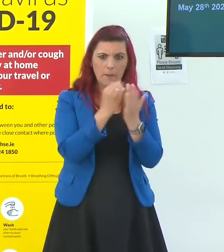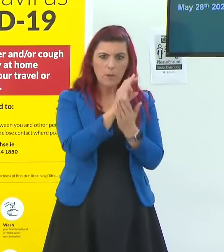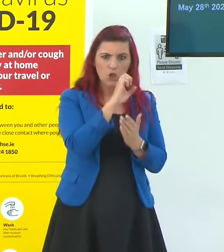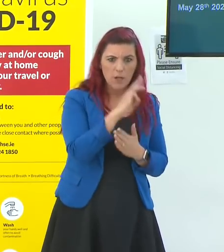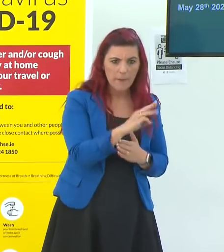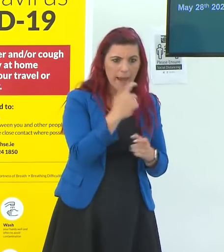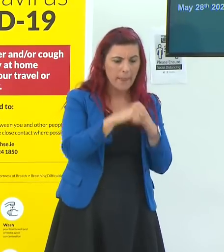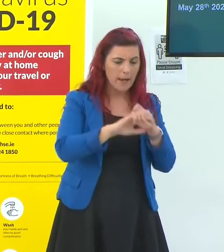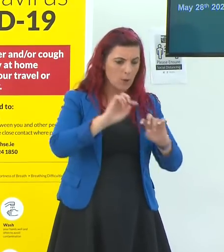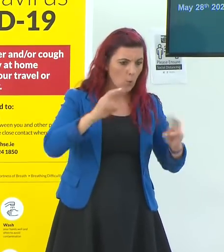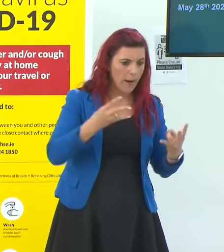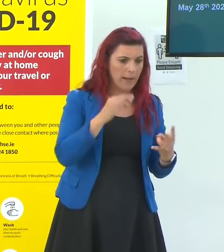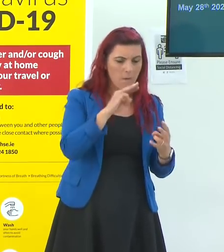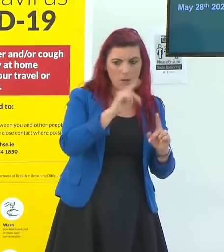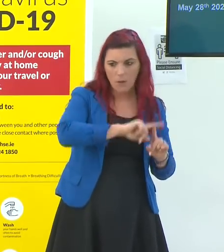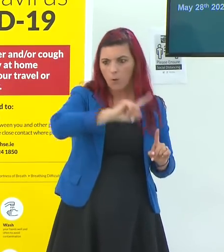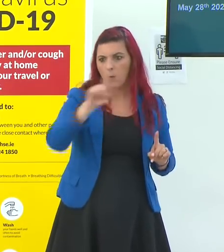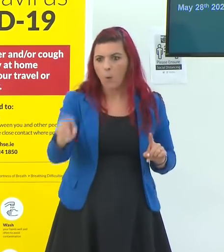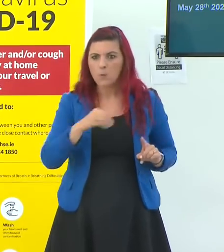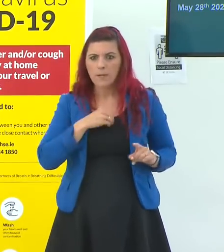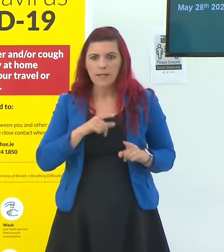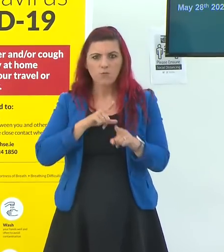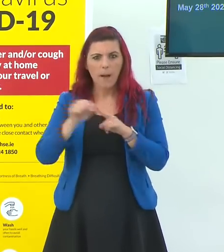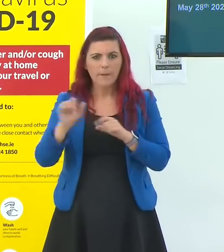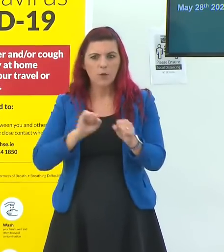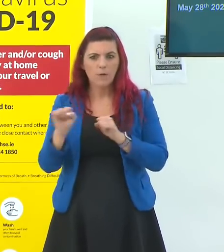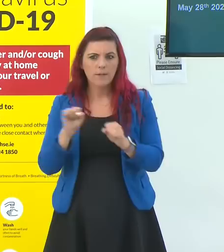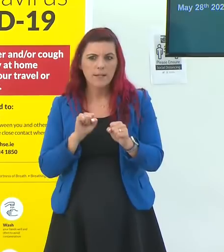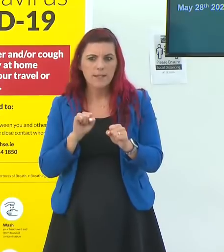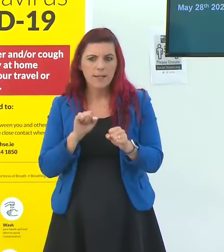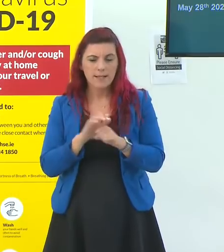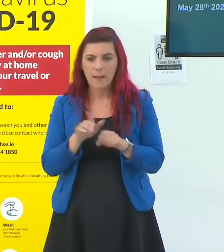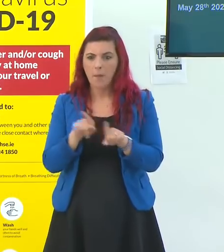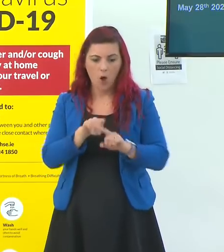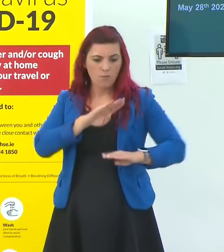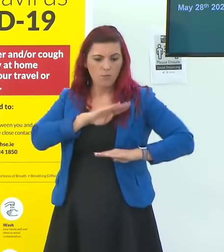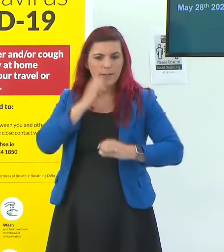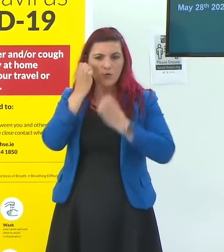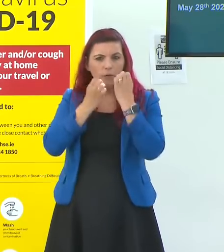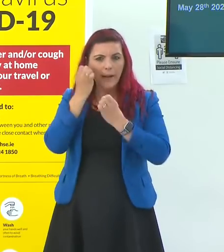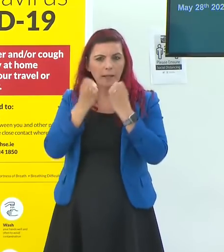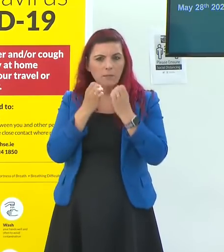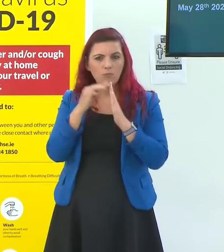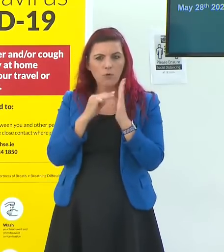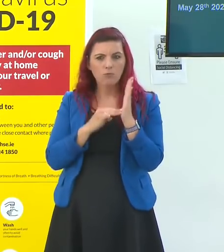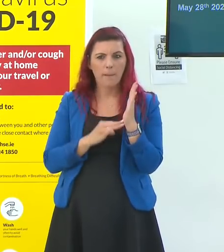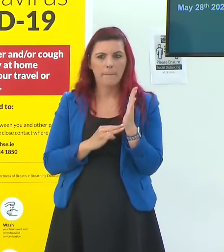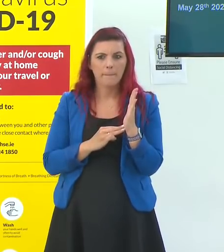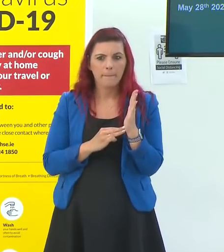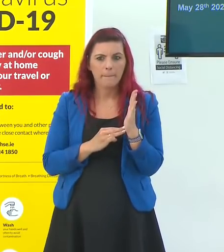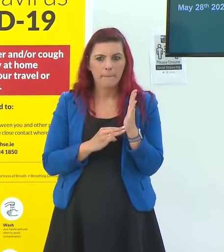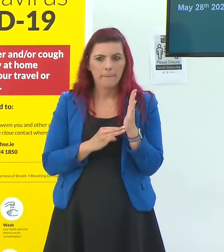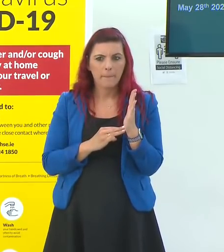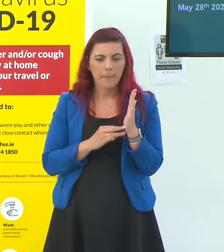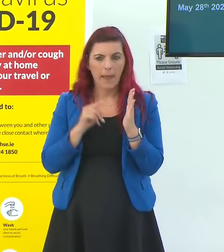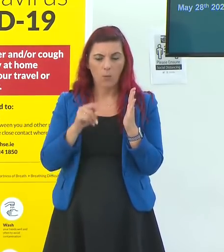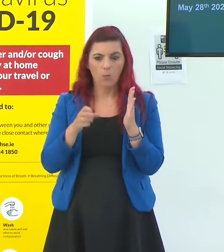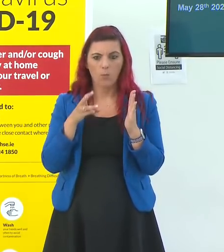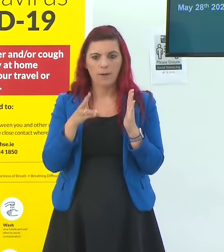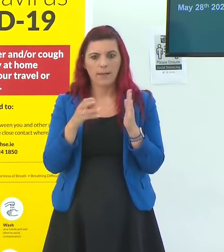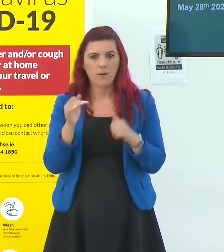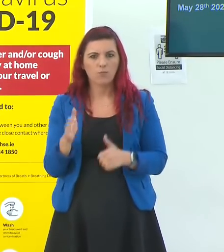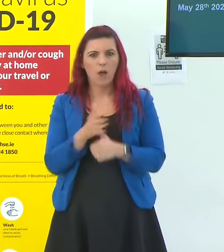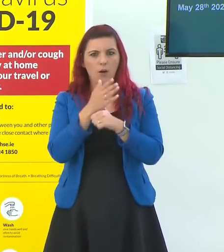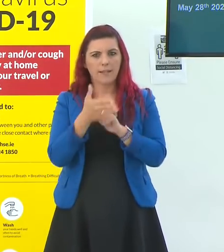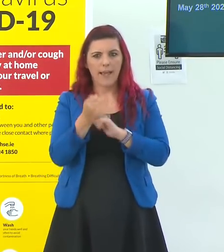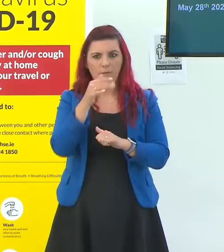earliest opportunity to these services. And our breast screening program, for example, is now supporting symptomatic breast disease as a priority. That's where